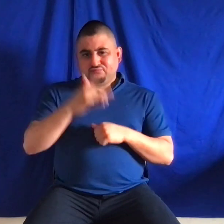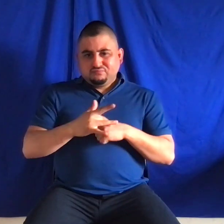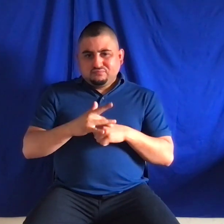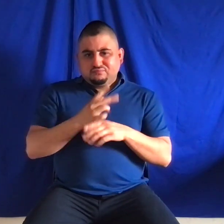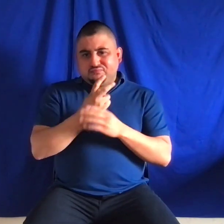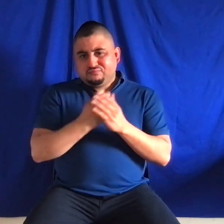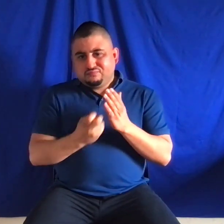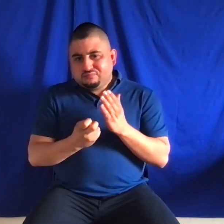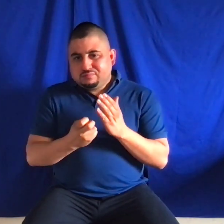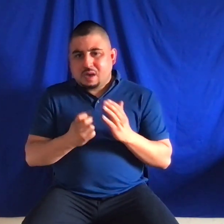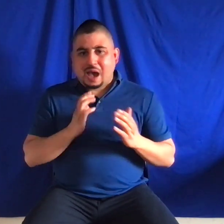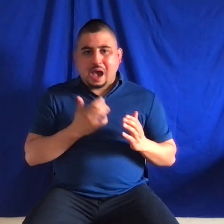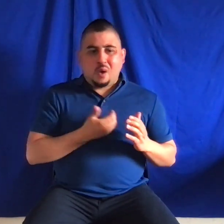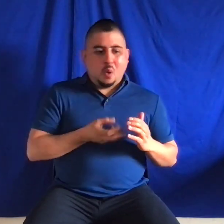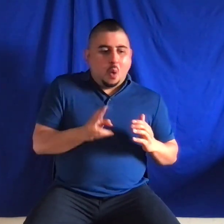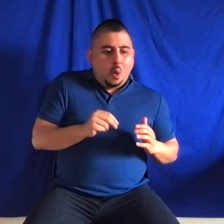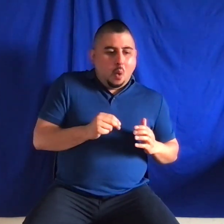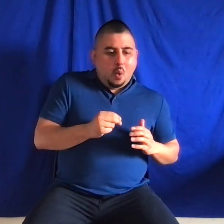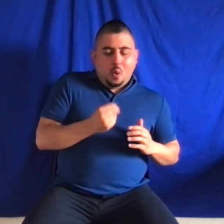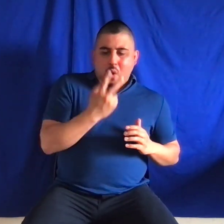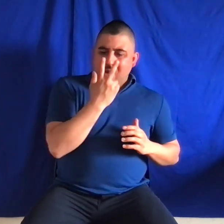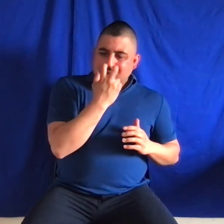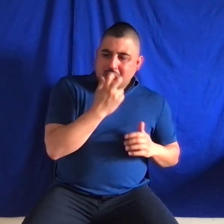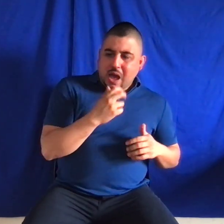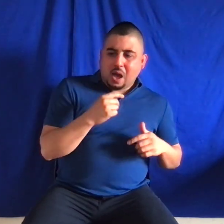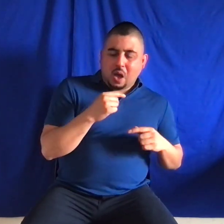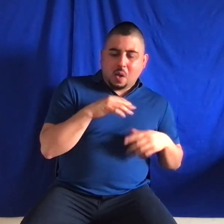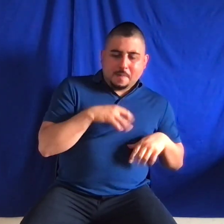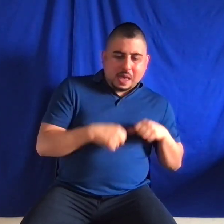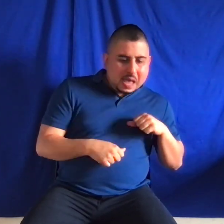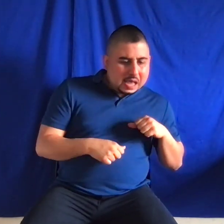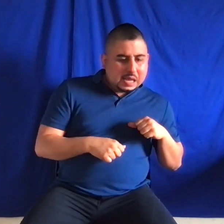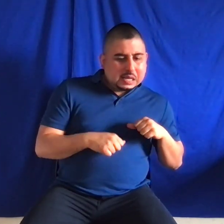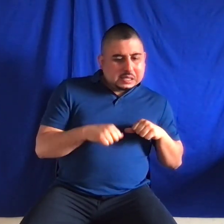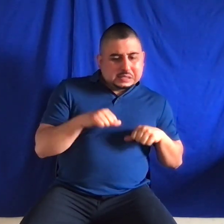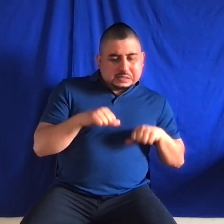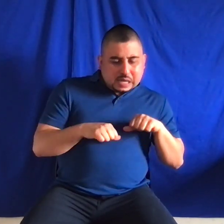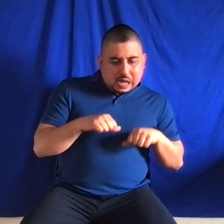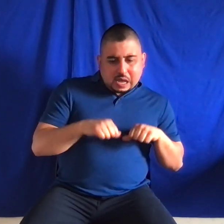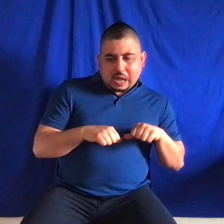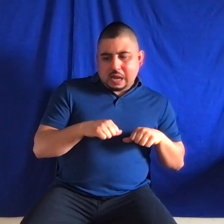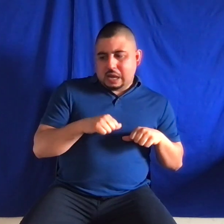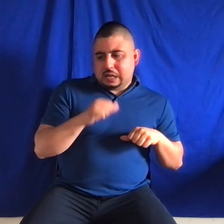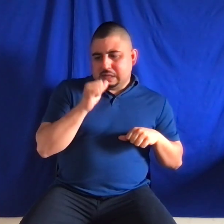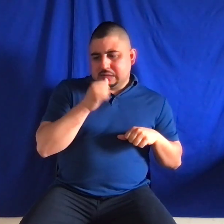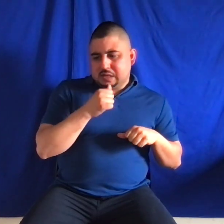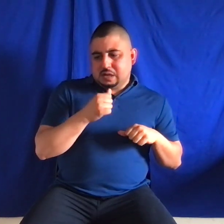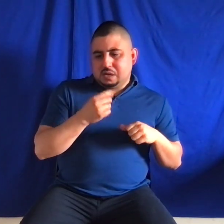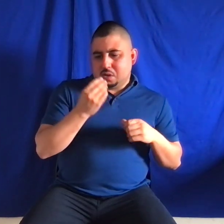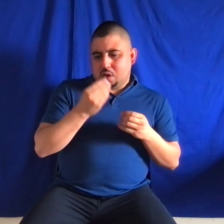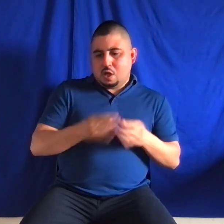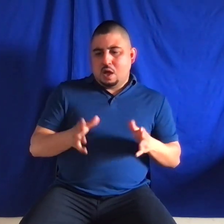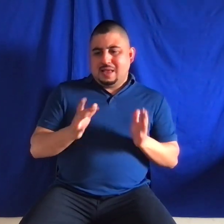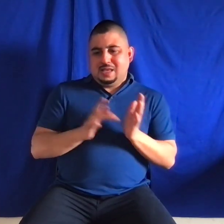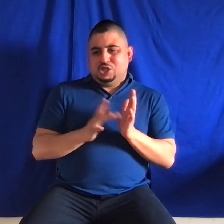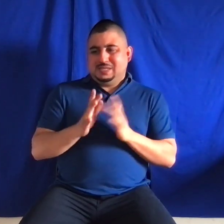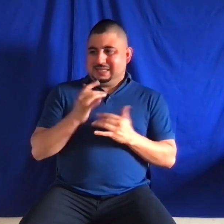our pain, our doubt, uncertainty, our suffering, that we lose track of the fact that Jesus is with us, walking with